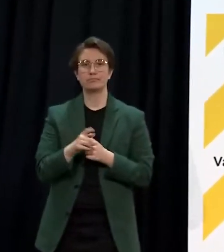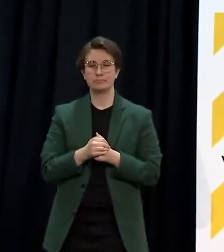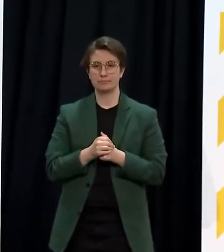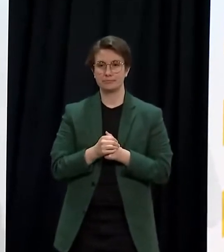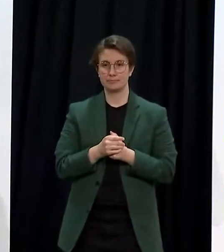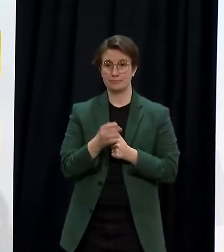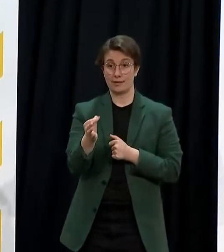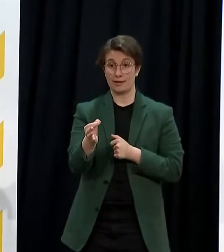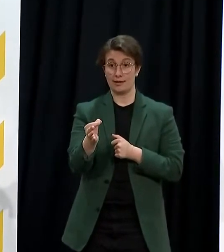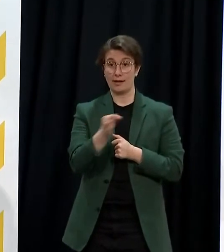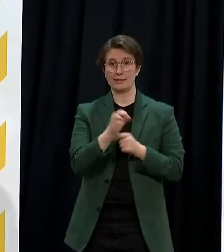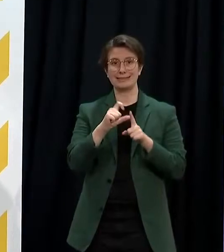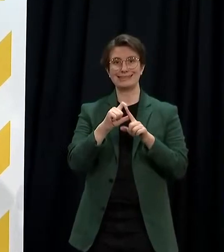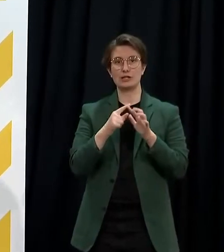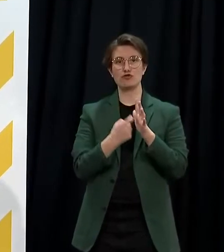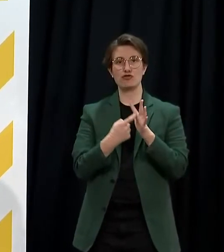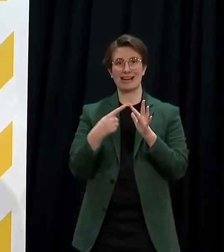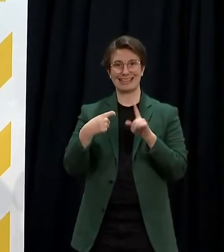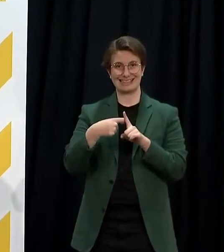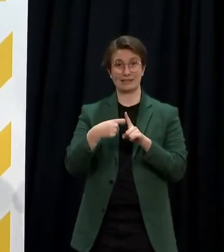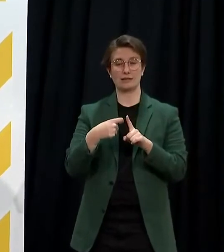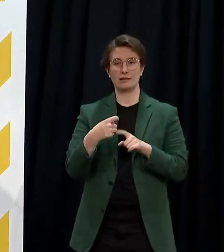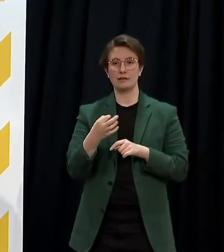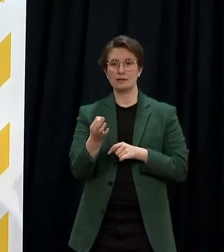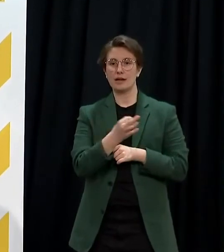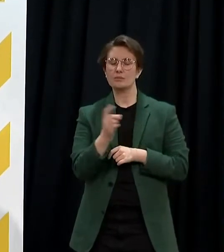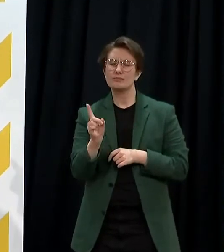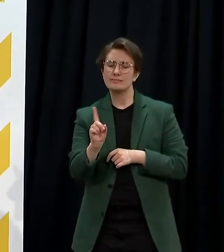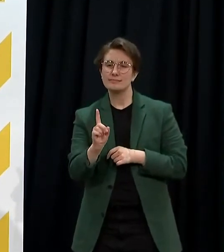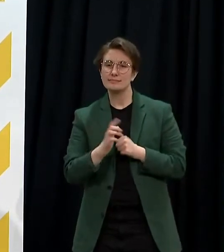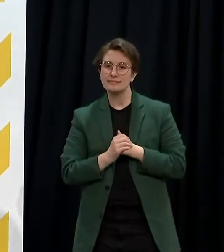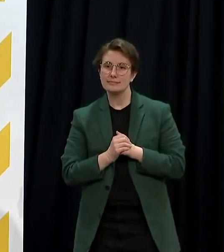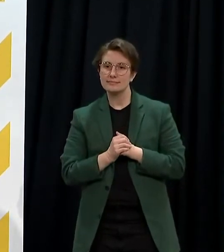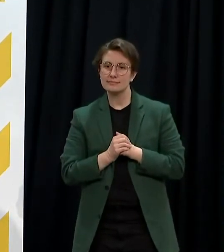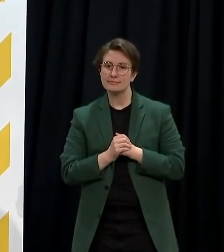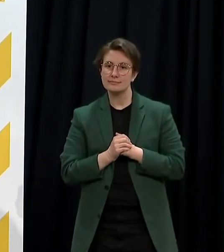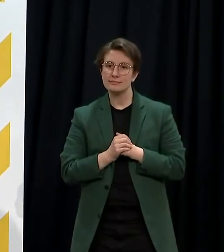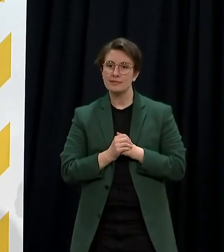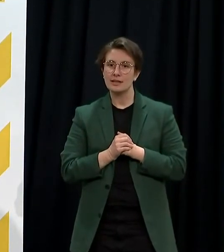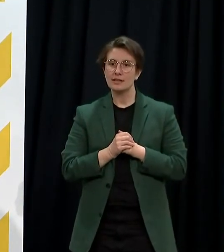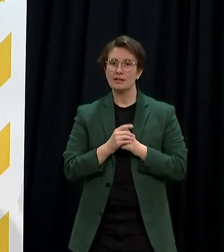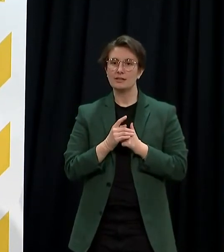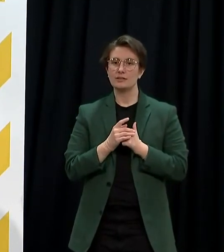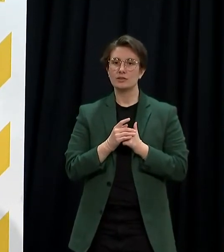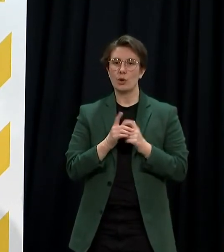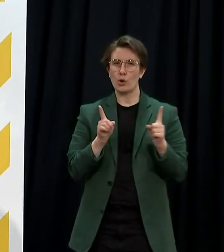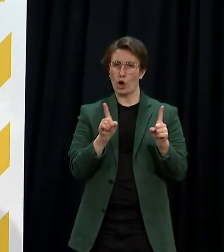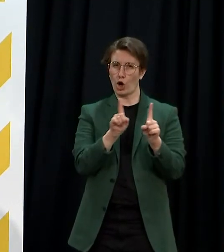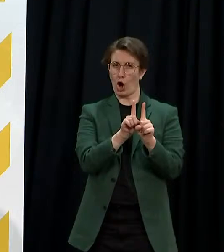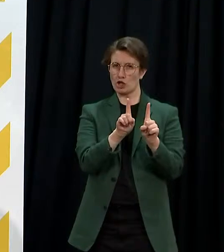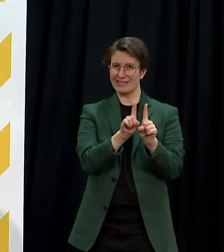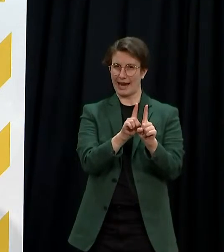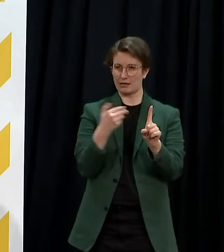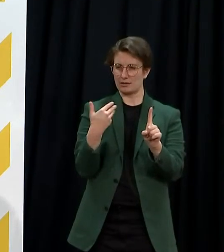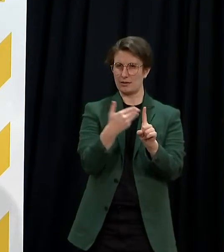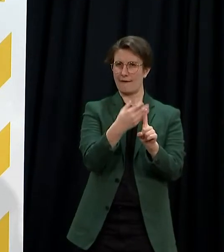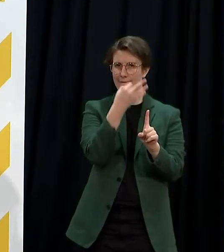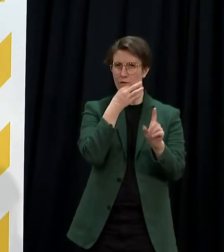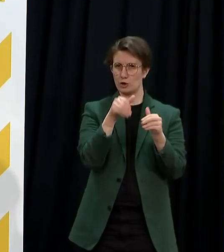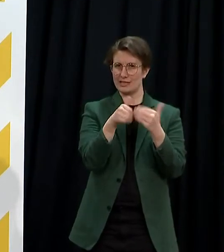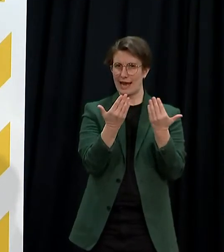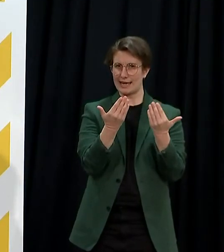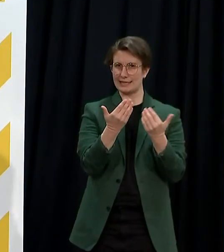days, the number of contacts yet to be formally, just to sort of Seem to be. That are yet to be formally reached, are still around about 5,000